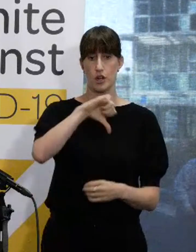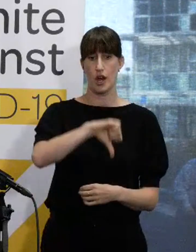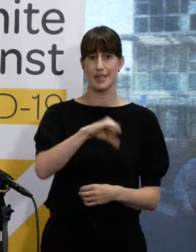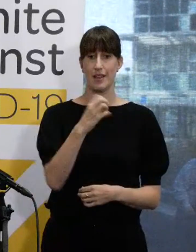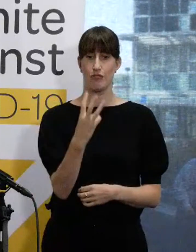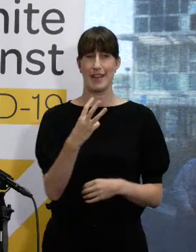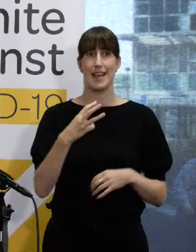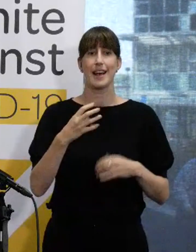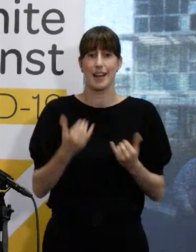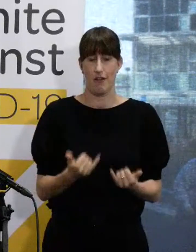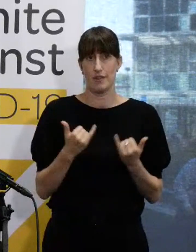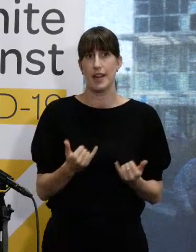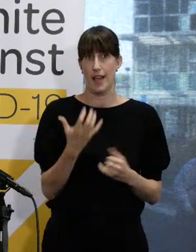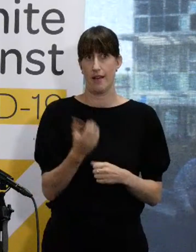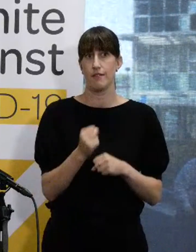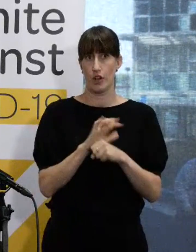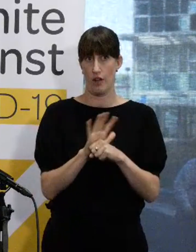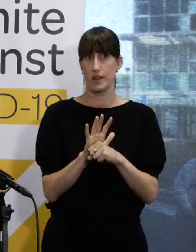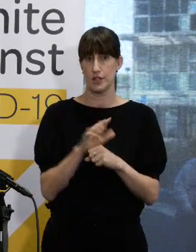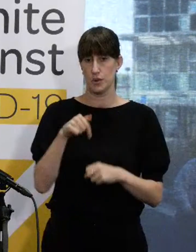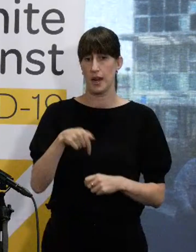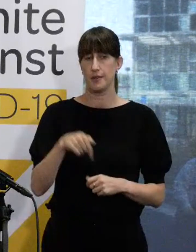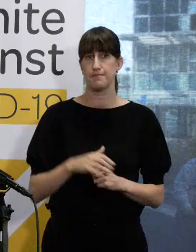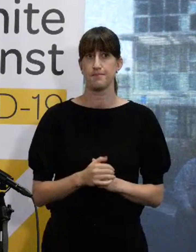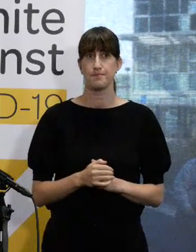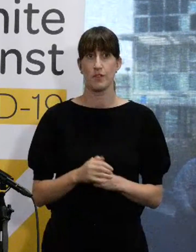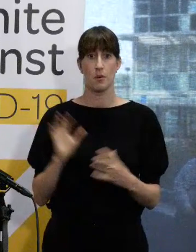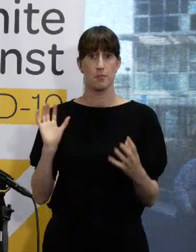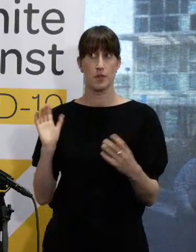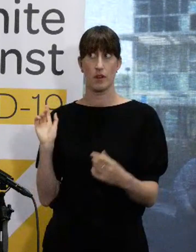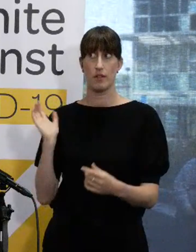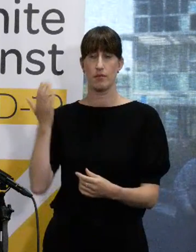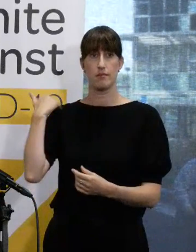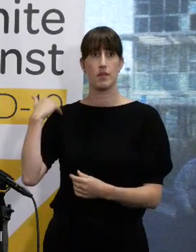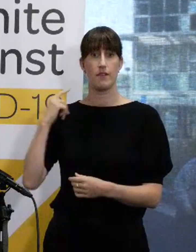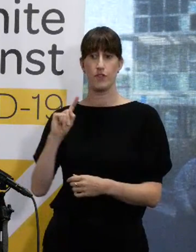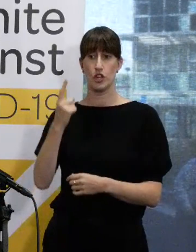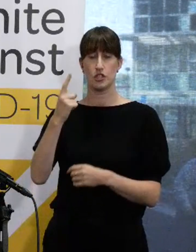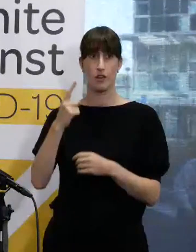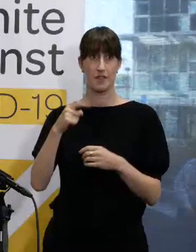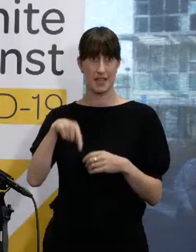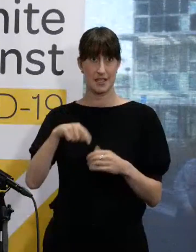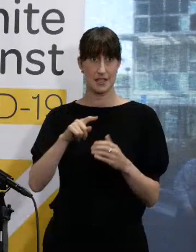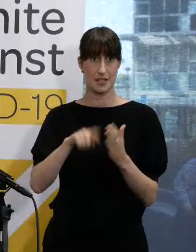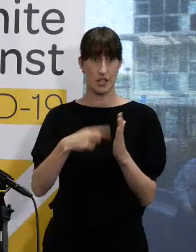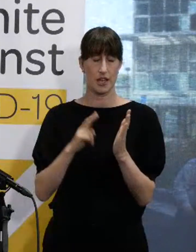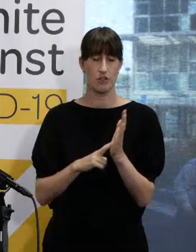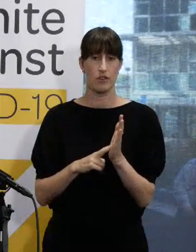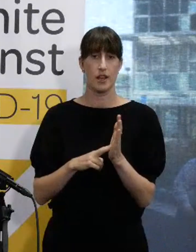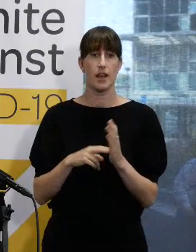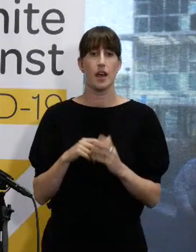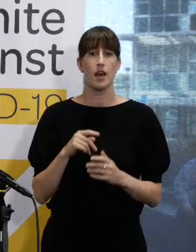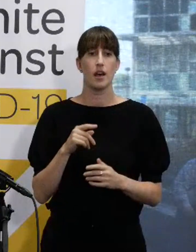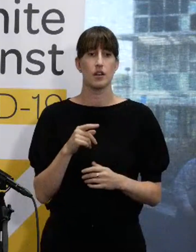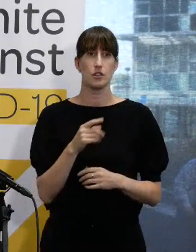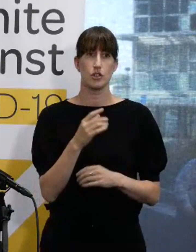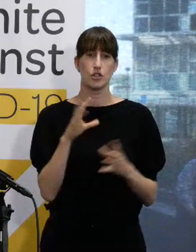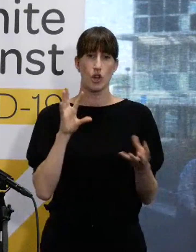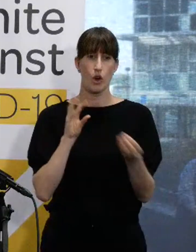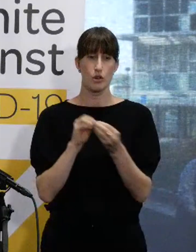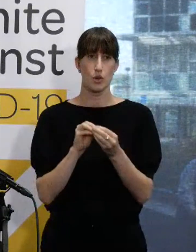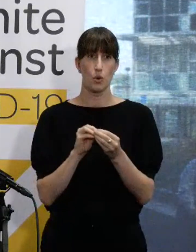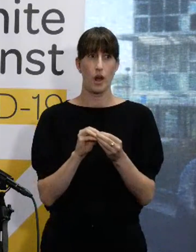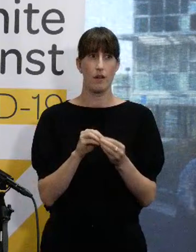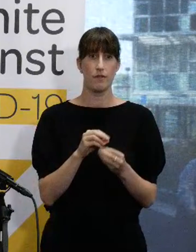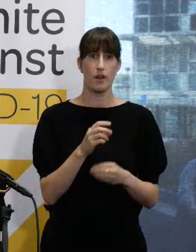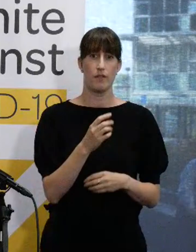95. And since the 1st of January, a total of 43 historical cases have been identified out of 363 in